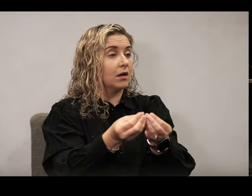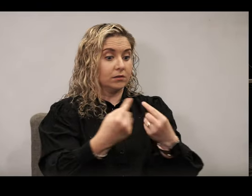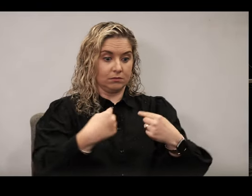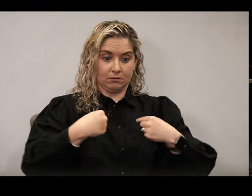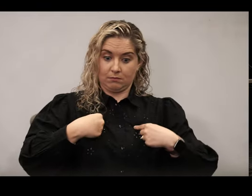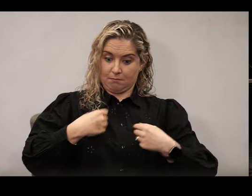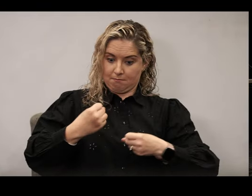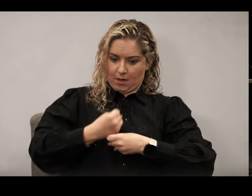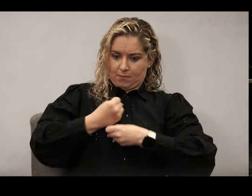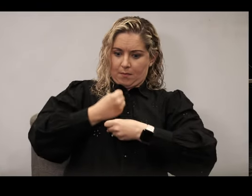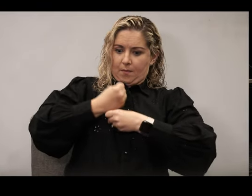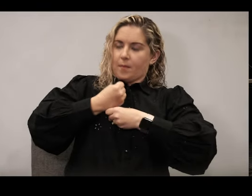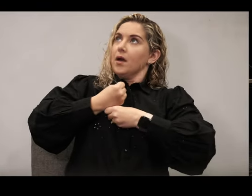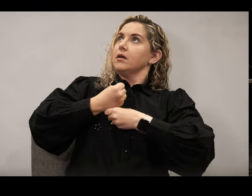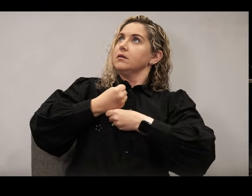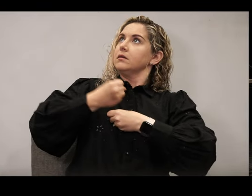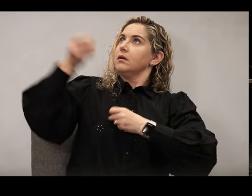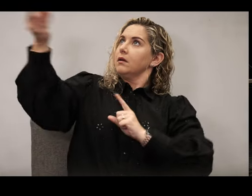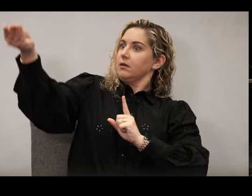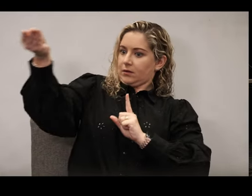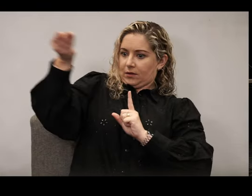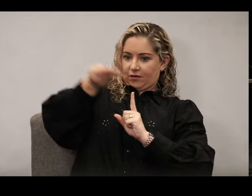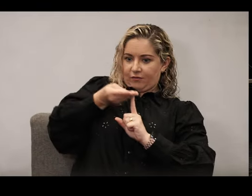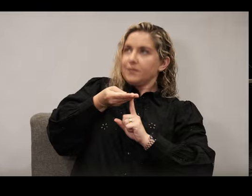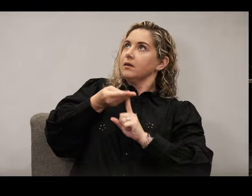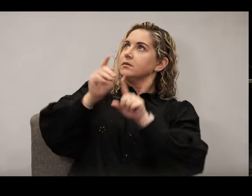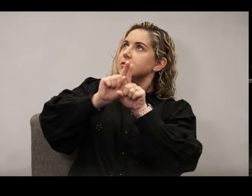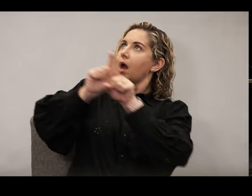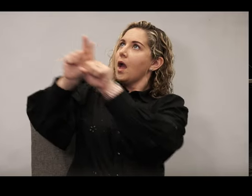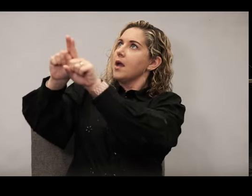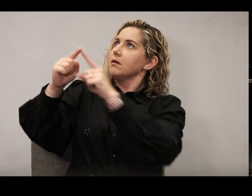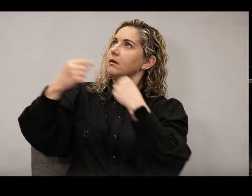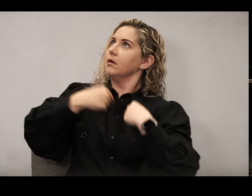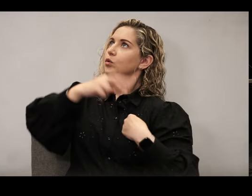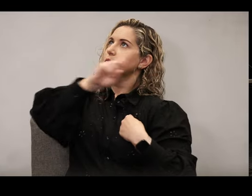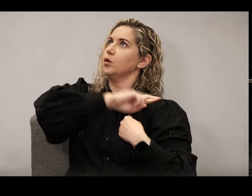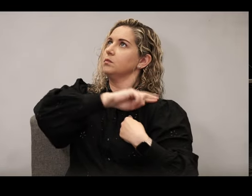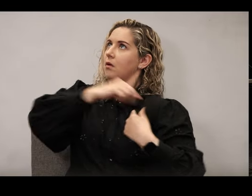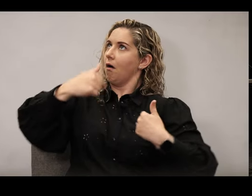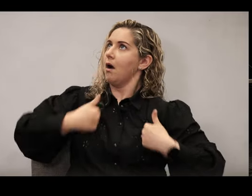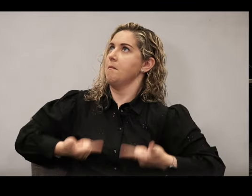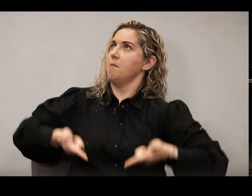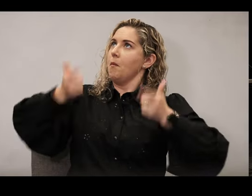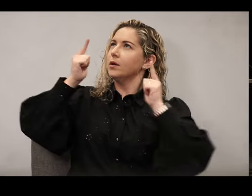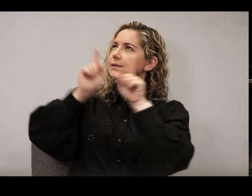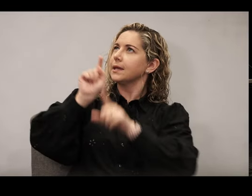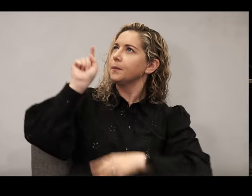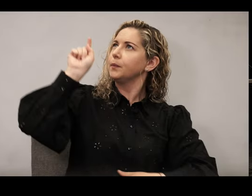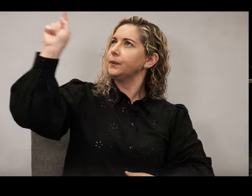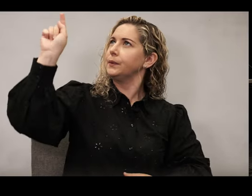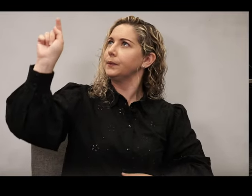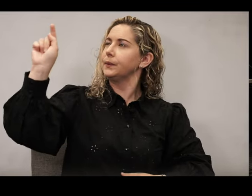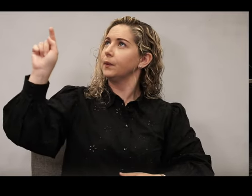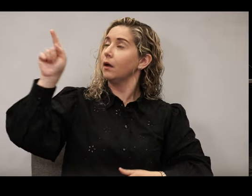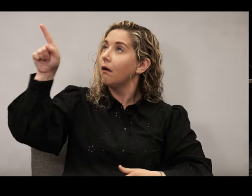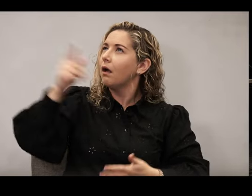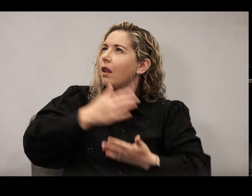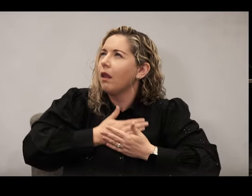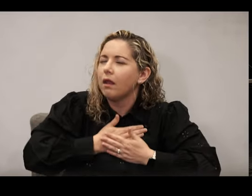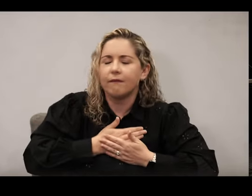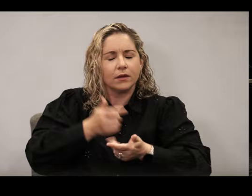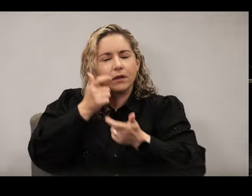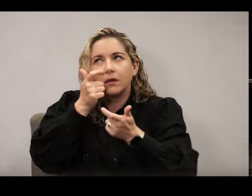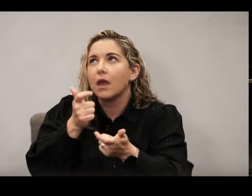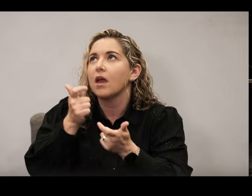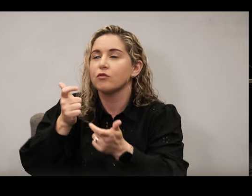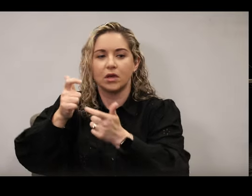rulers, ruling under him, ruling like him. God is a loving ruler, and we are to be loving rulers, not